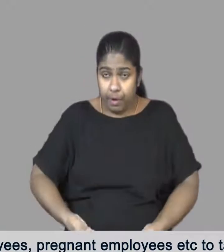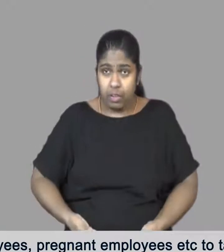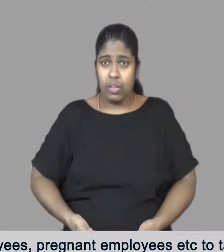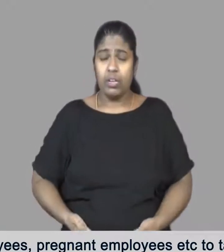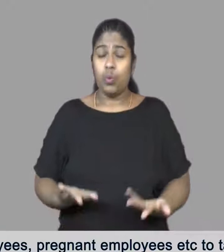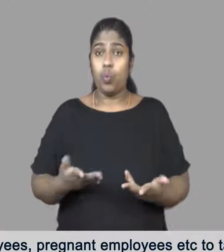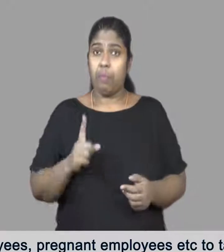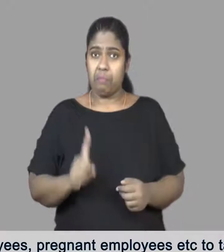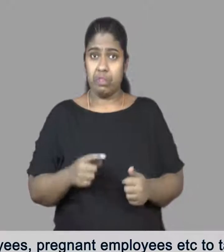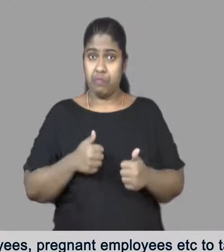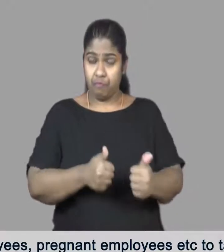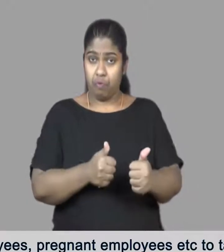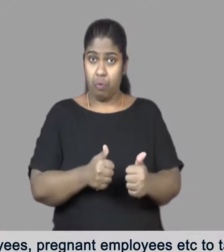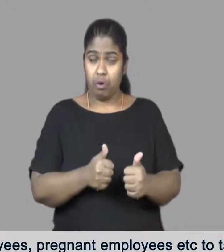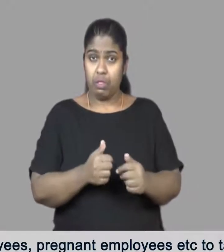employees,